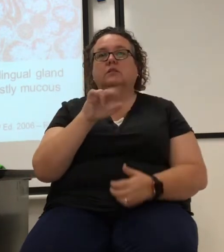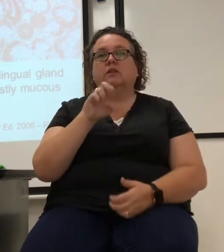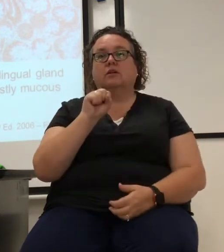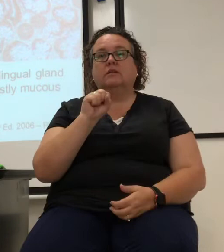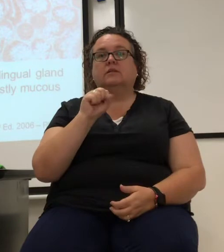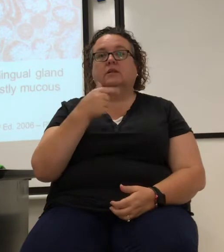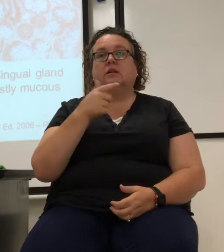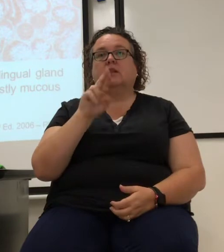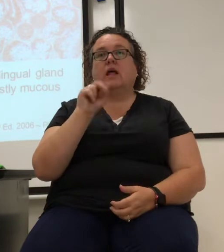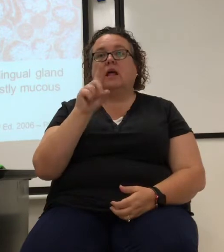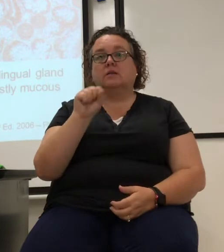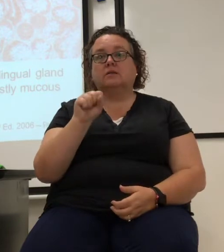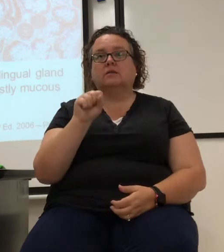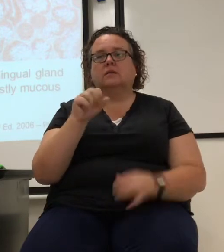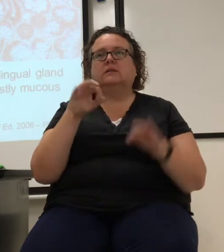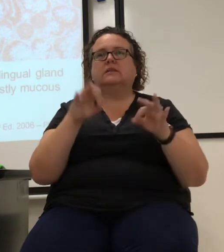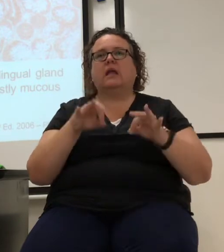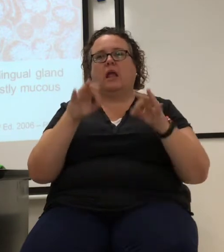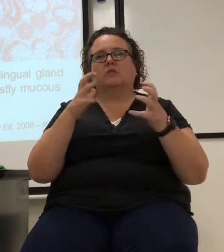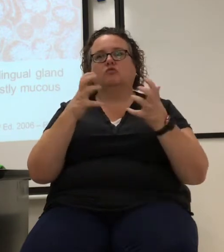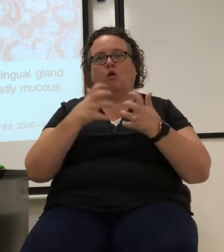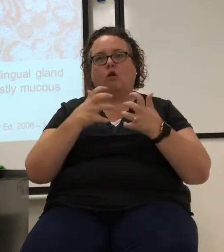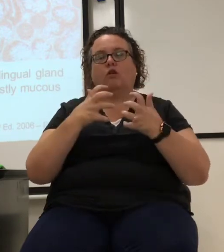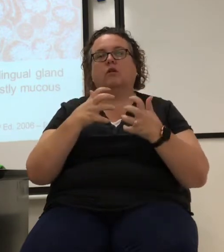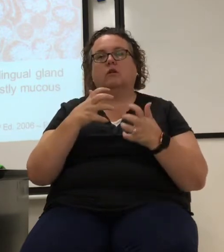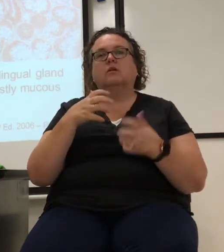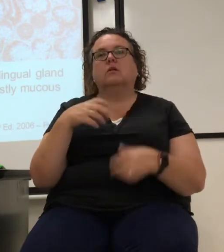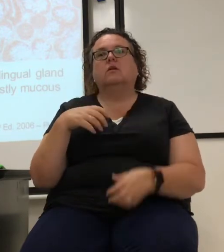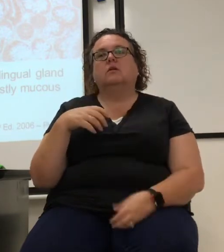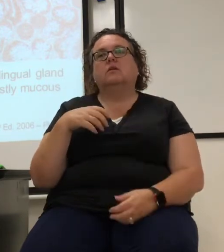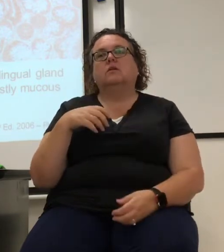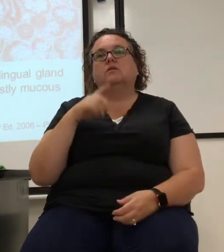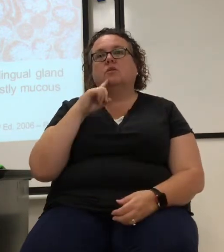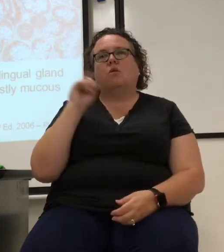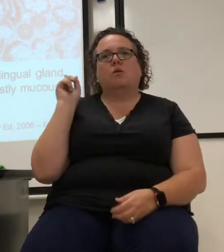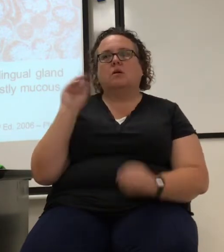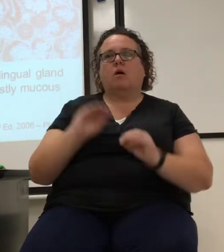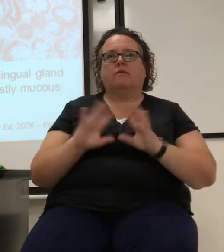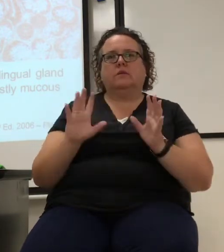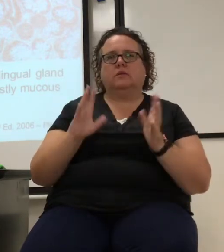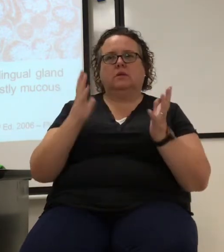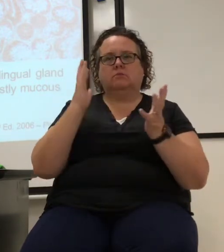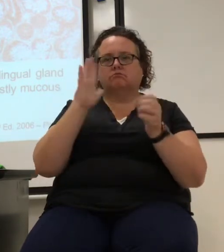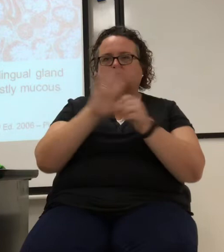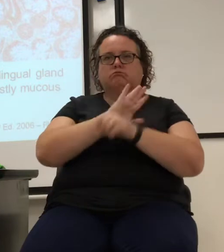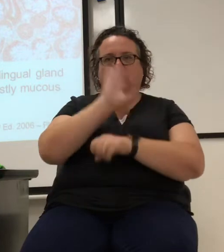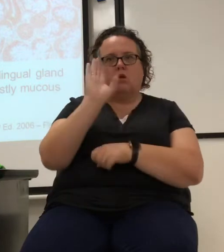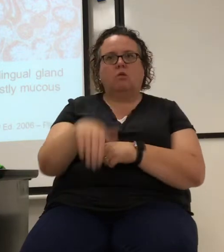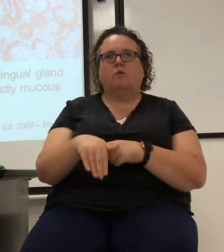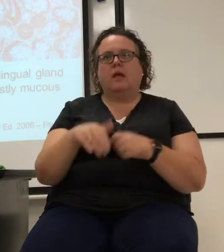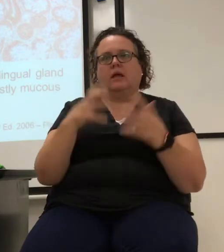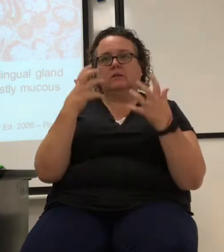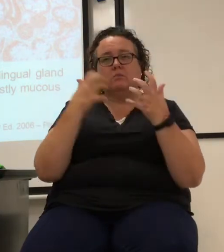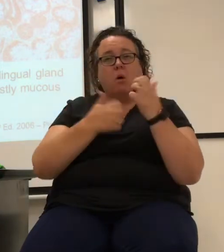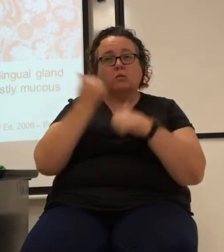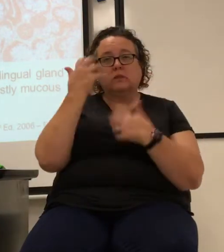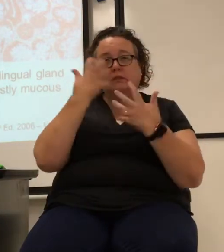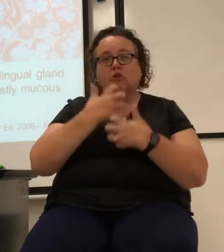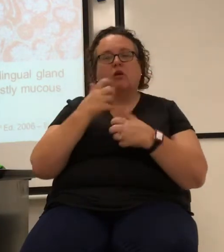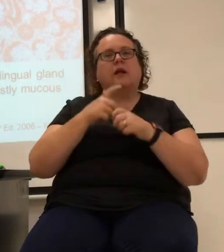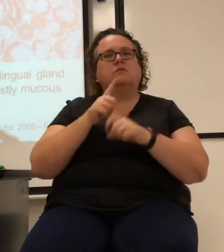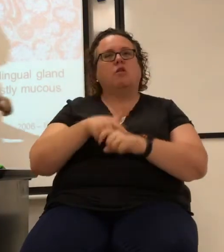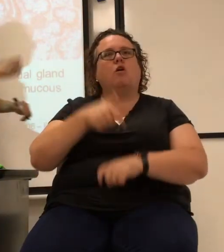glands stain dark. So the parotid gland is totally serous. It stains mostly dark. It has the longest duct